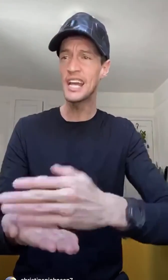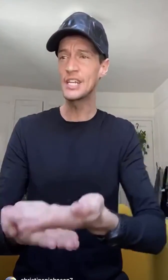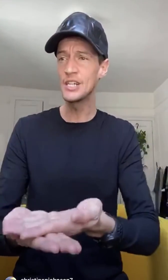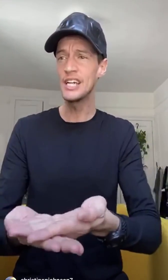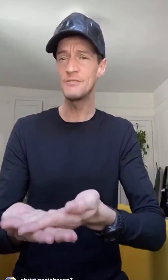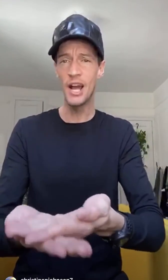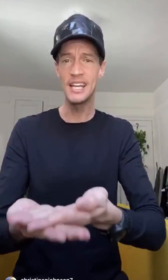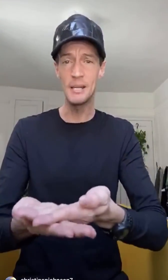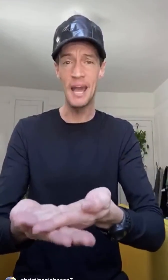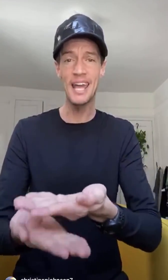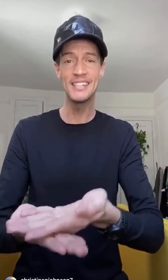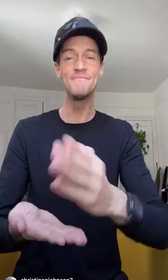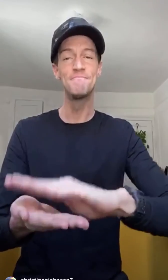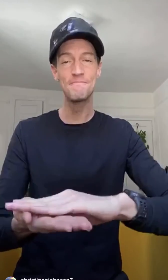and show me what dinner is.